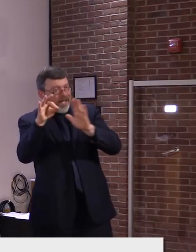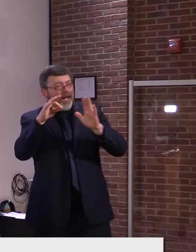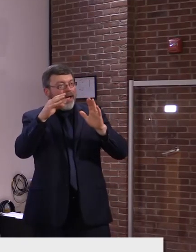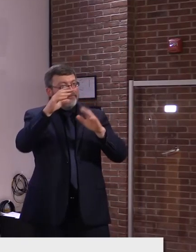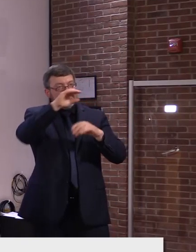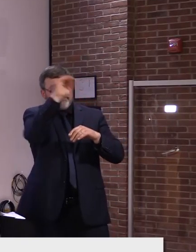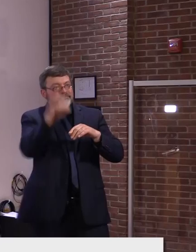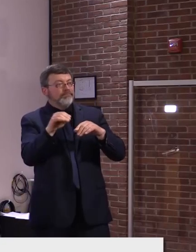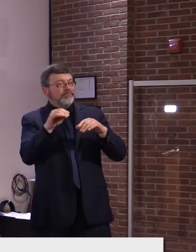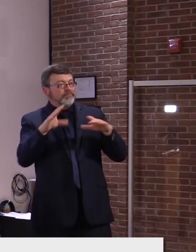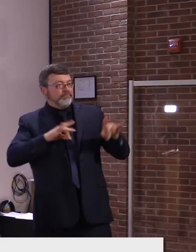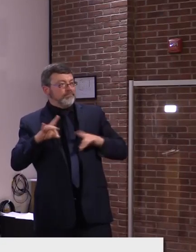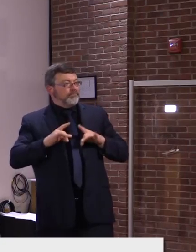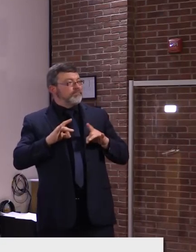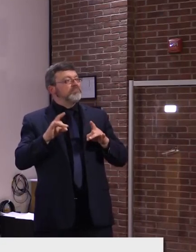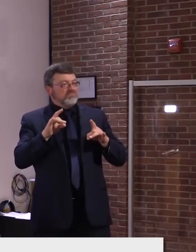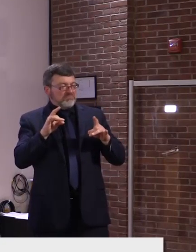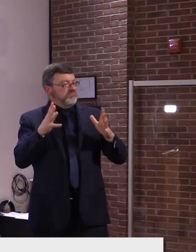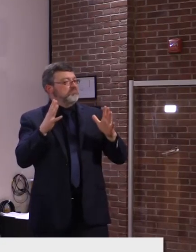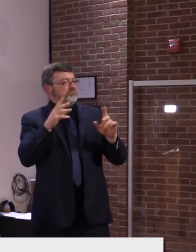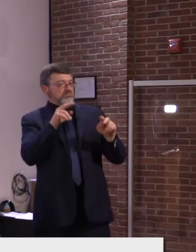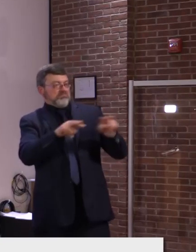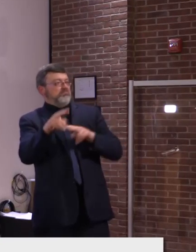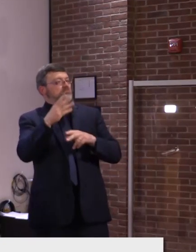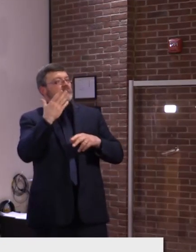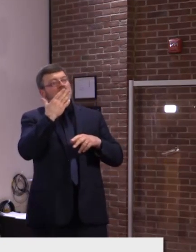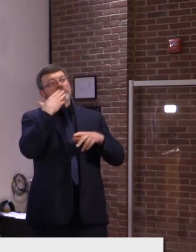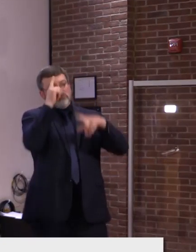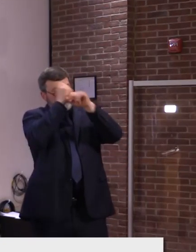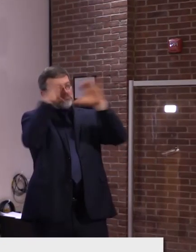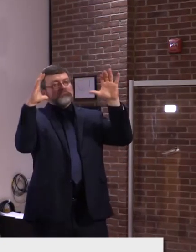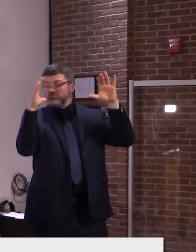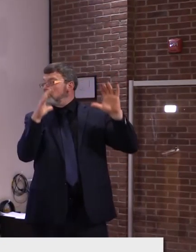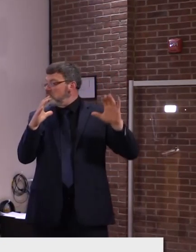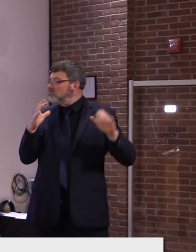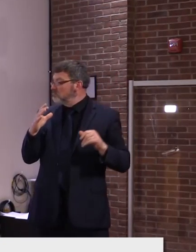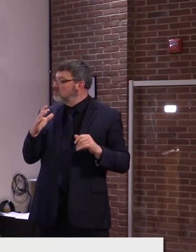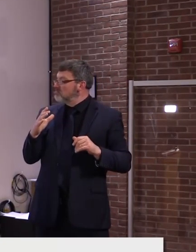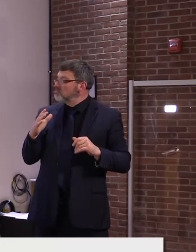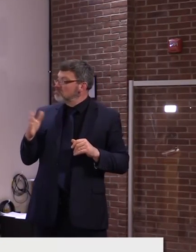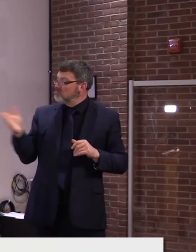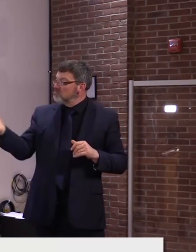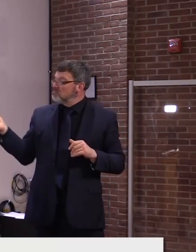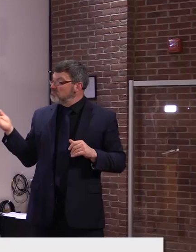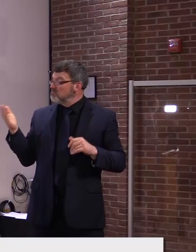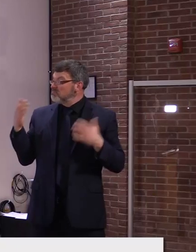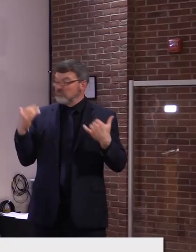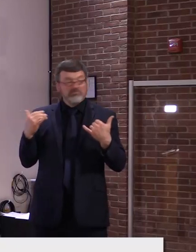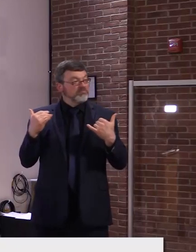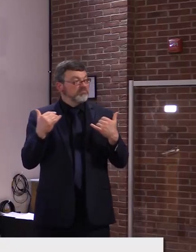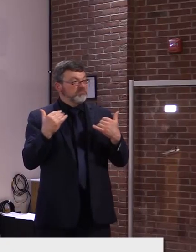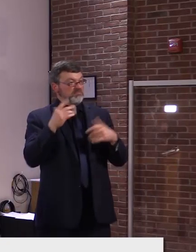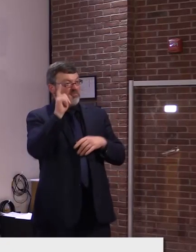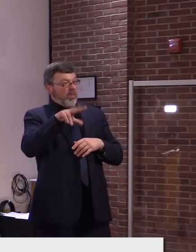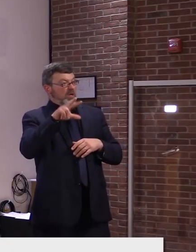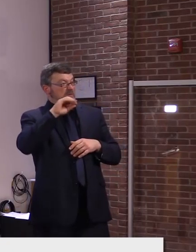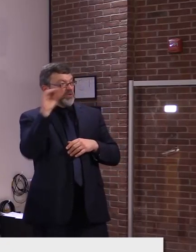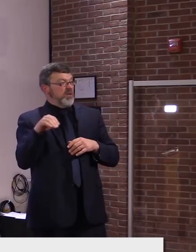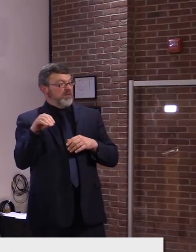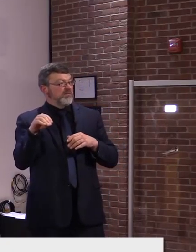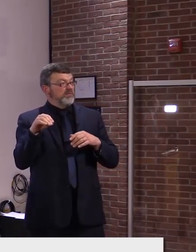We actually have a good handle on it. Last time we looked, the difference between Vermont, which is leading the country